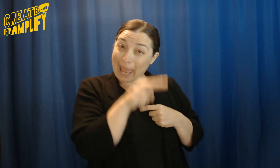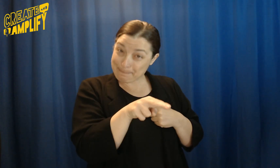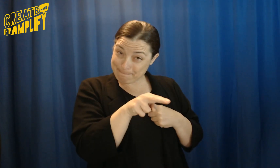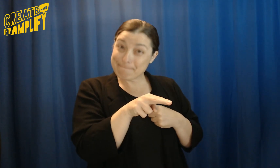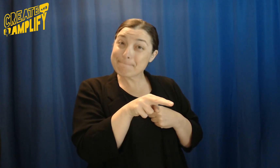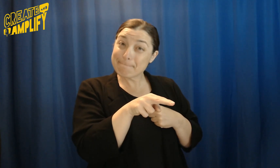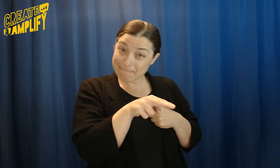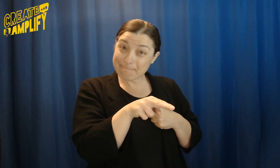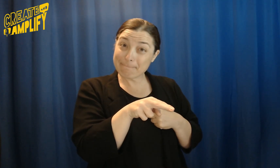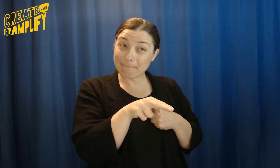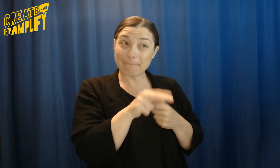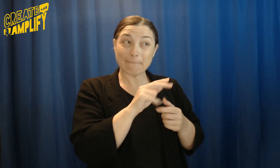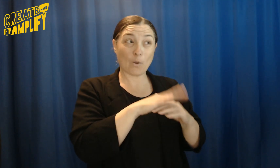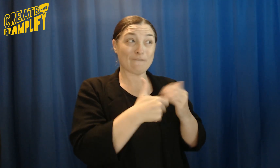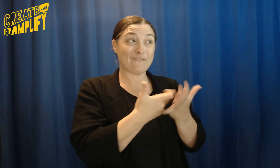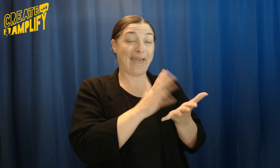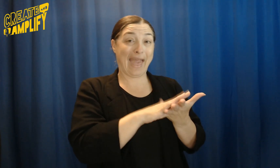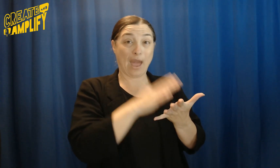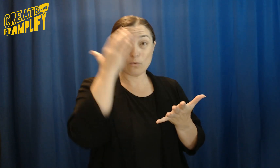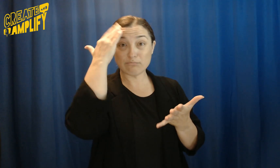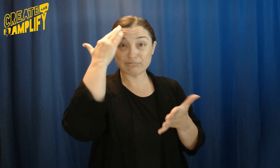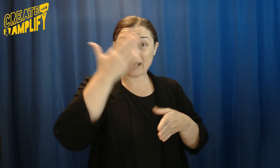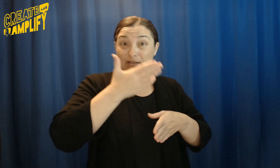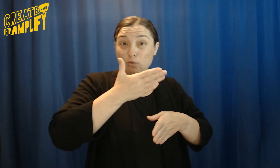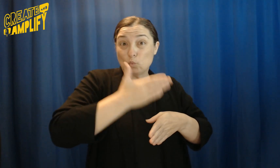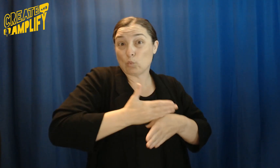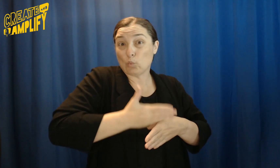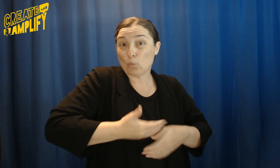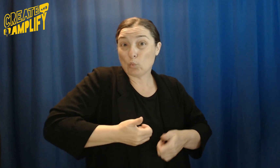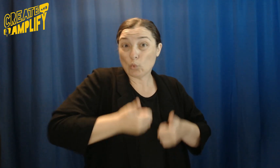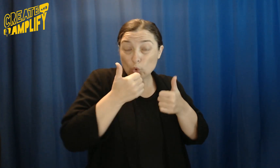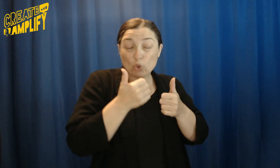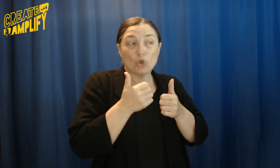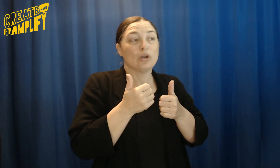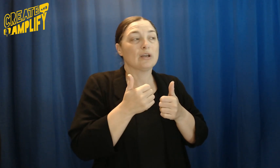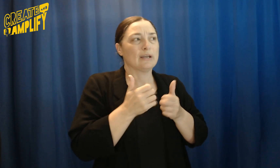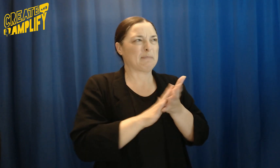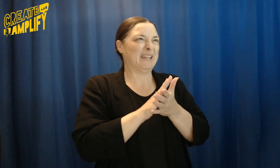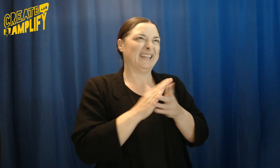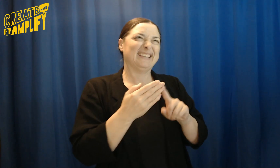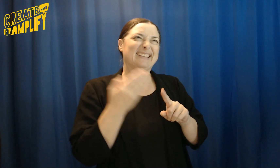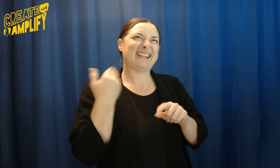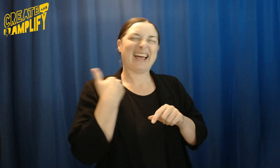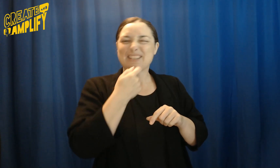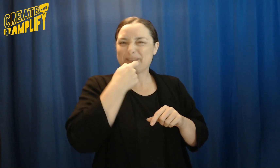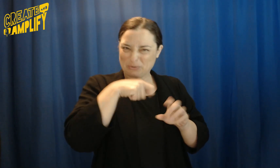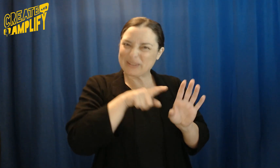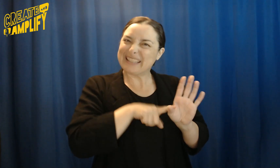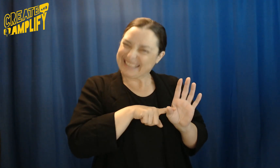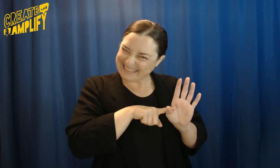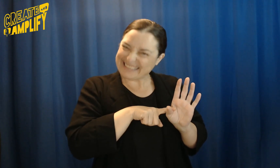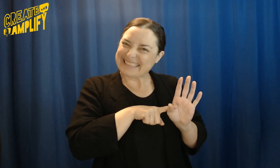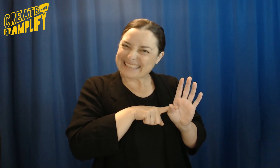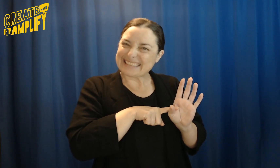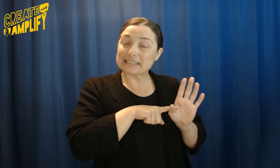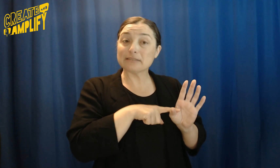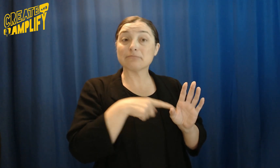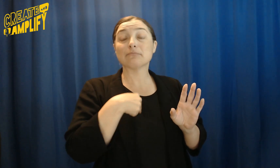brains work until recently. By that I mean in the last couple of years. So I'm autistic, I have